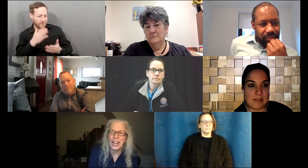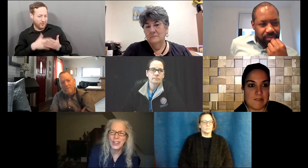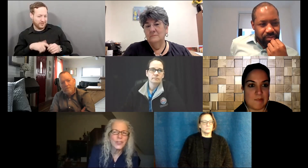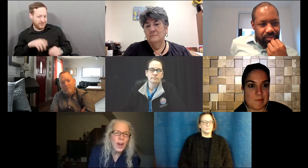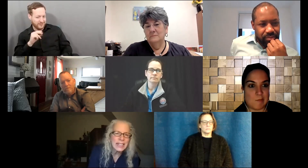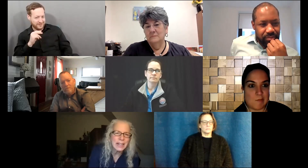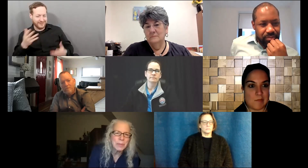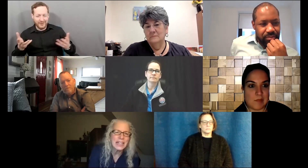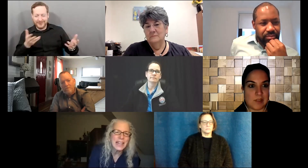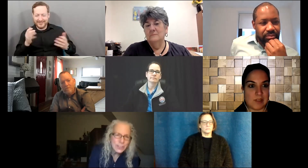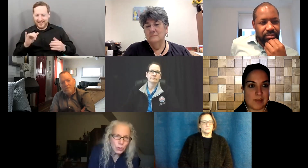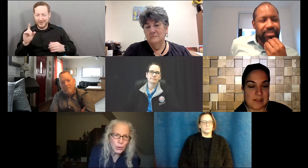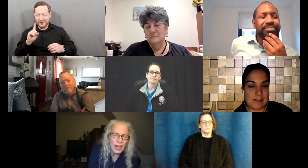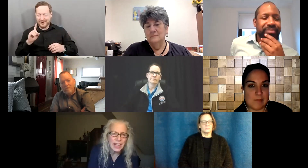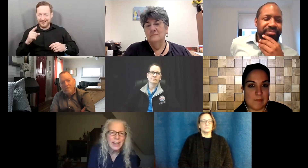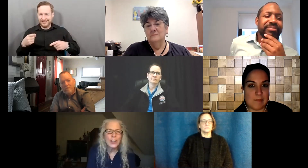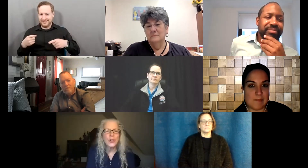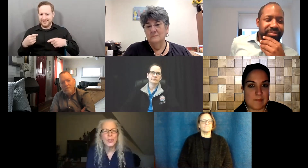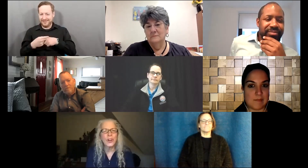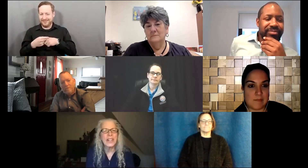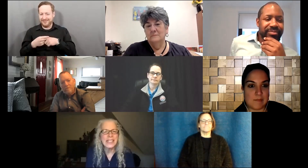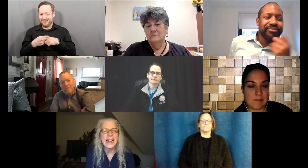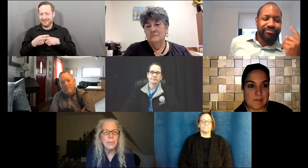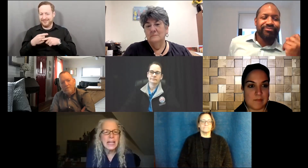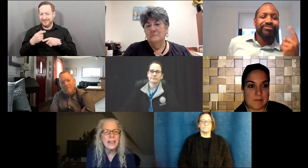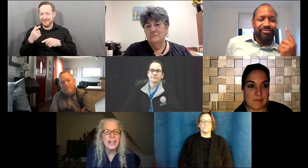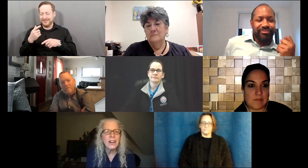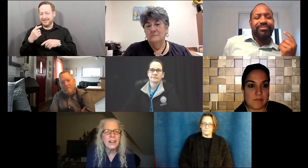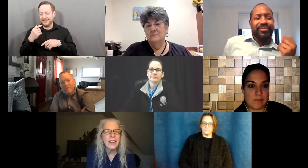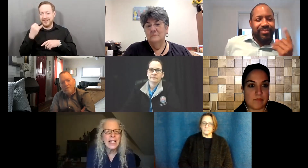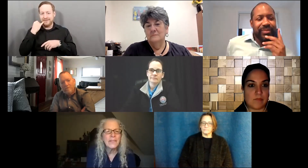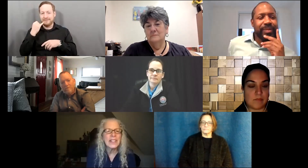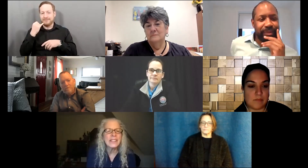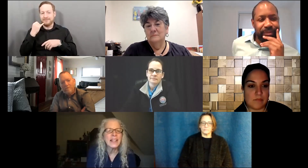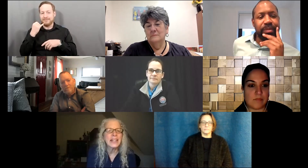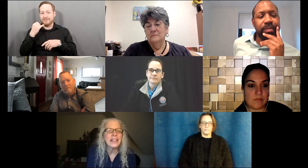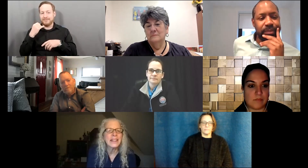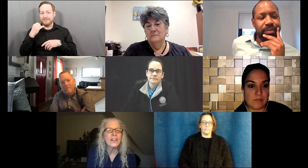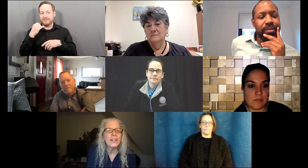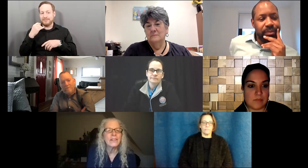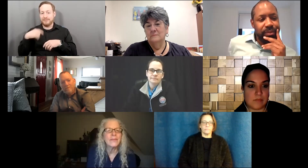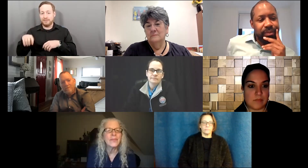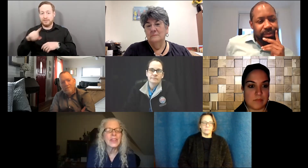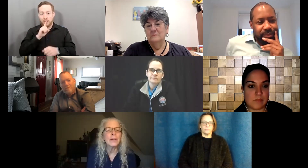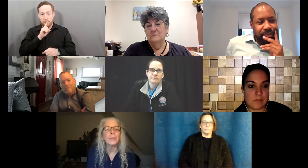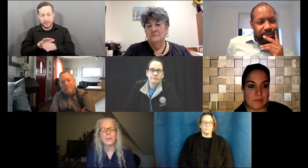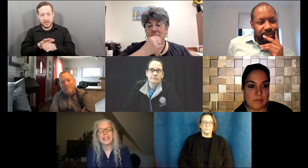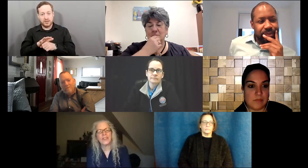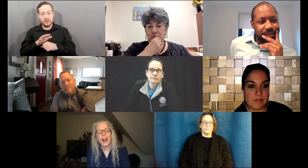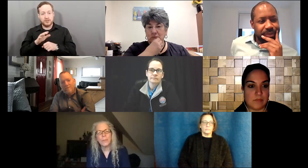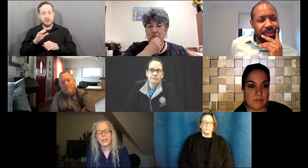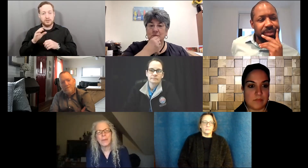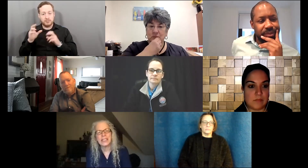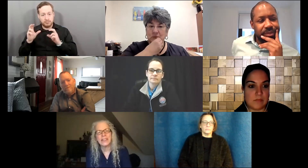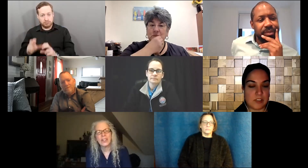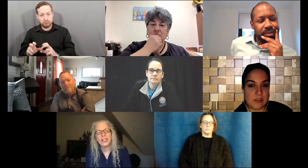you're not going to attract anybody unless you do that. So we're sort of at a stalemate there. It feels like their perspective and